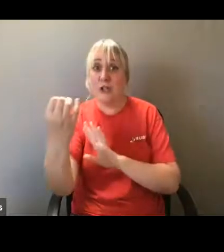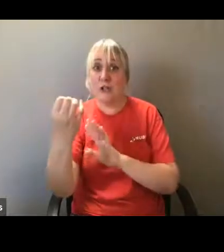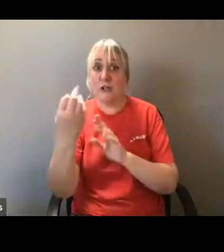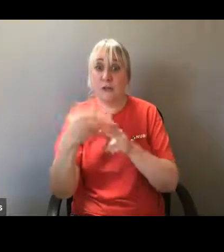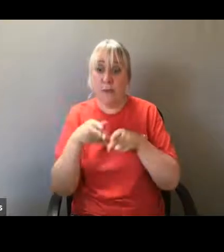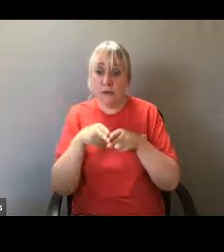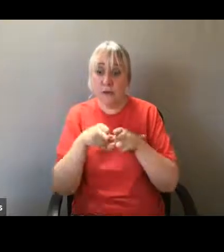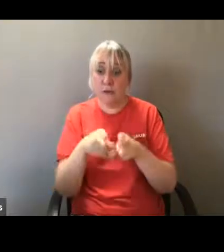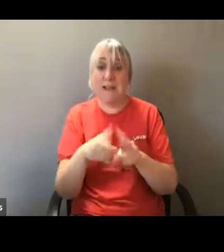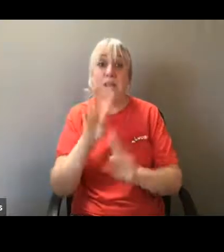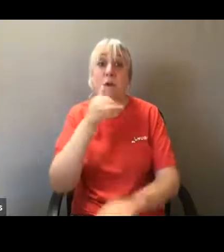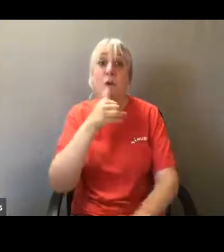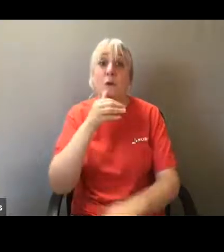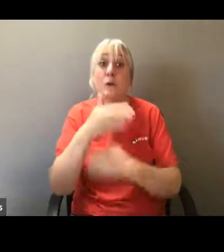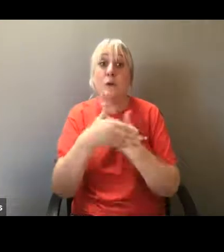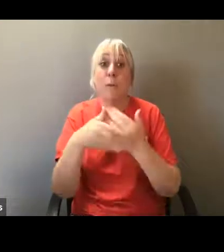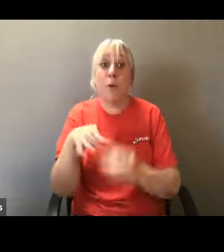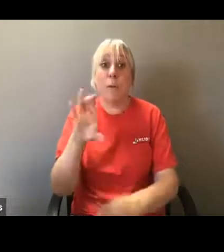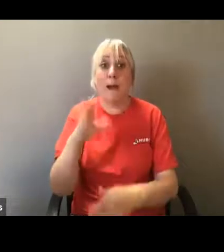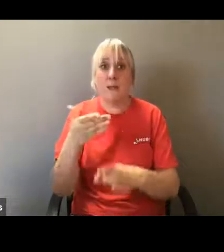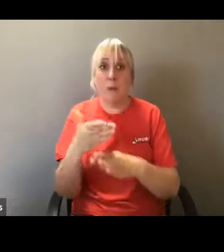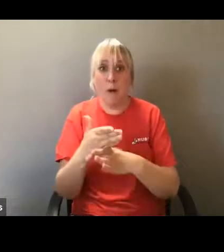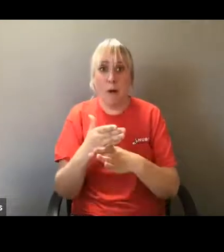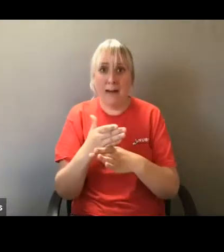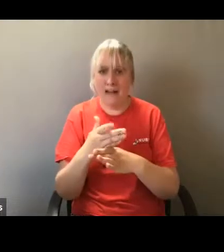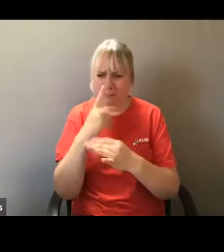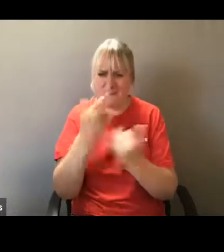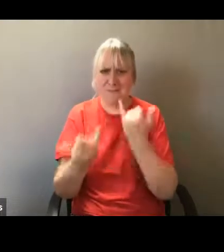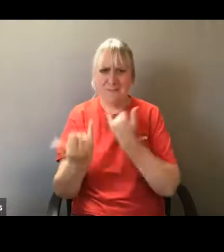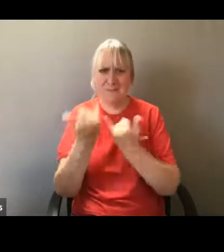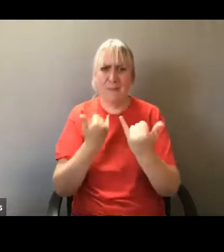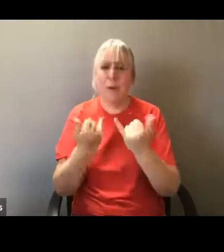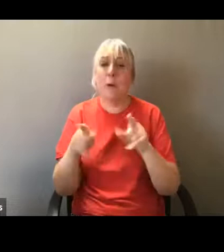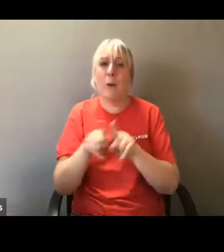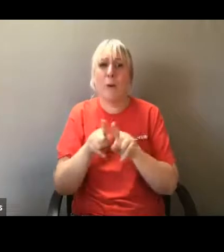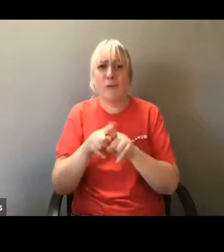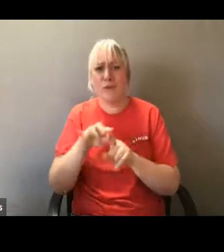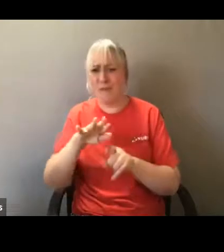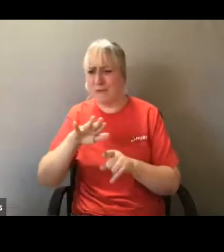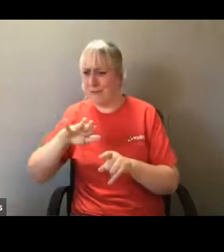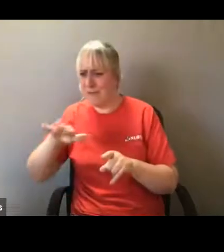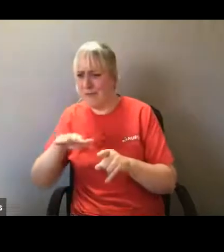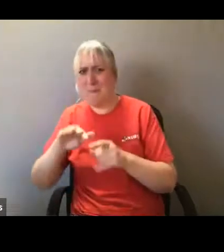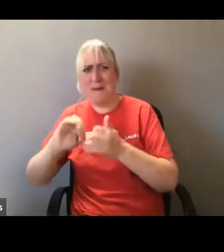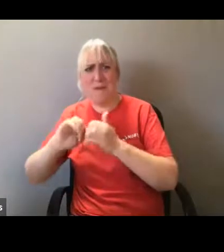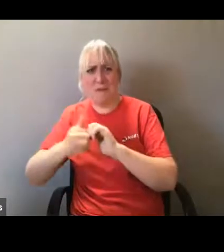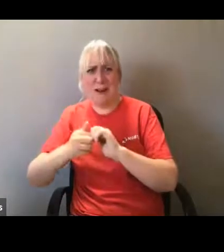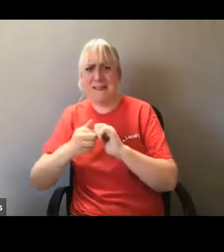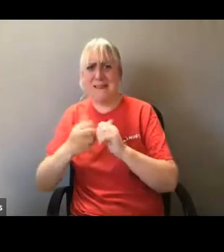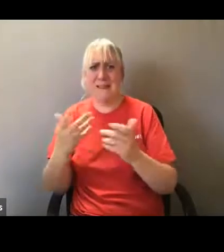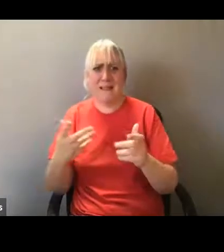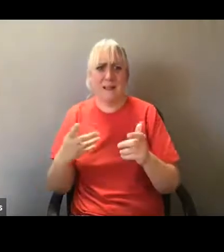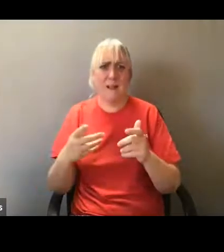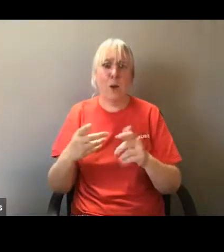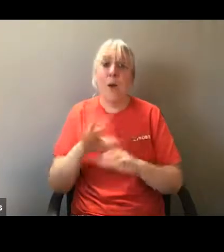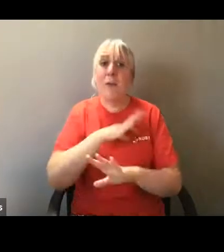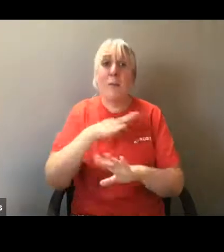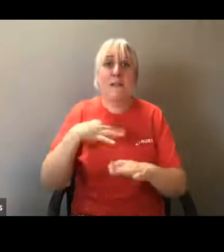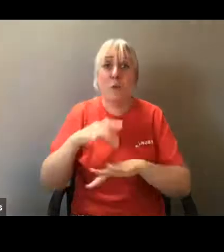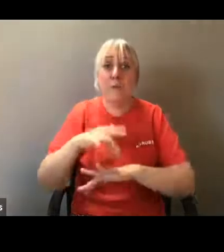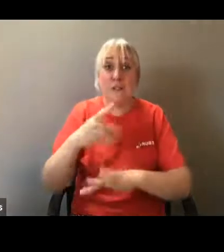parking, sometimes from our nearest and dearest, and most especially from the medical profession when they're not able to explain our